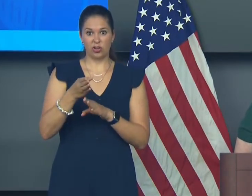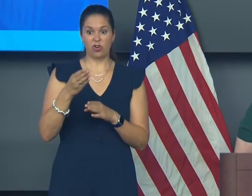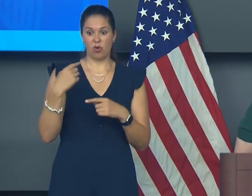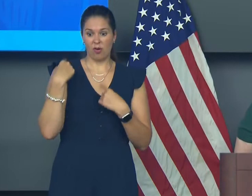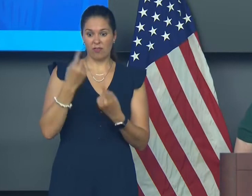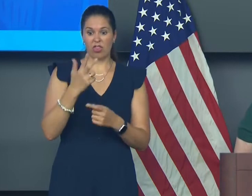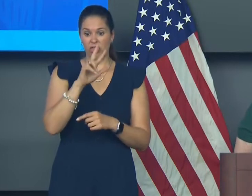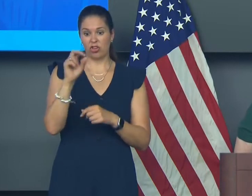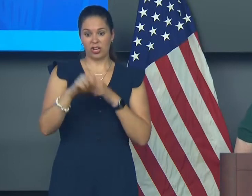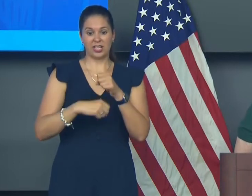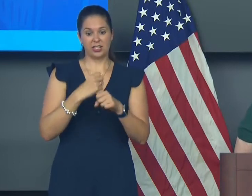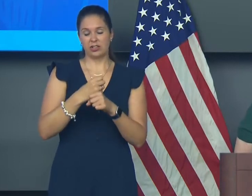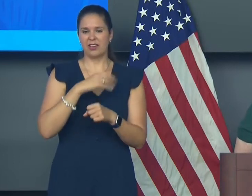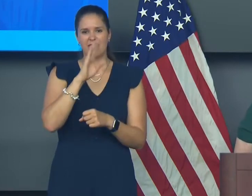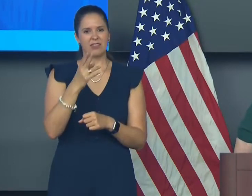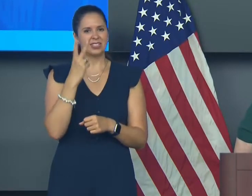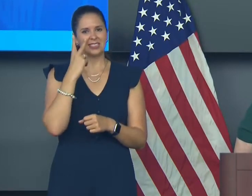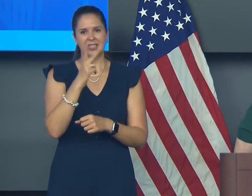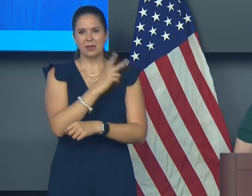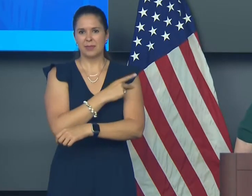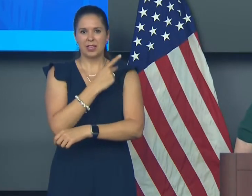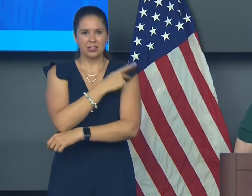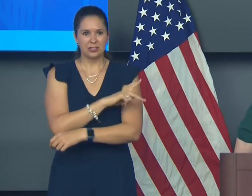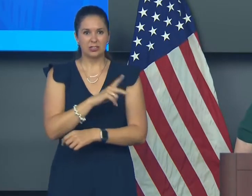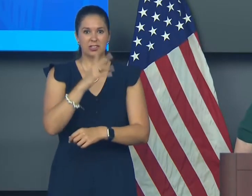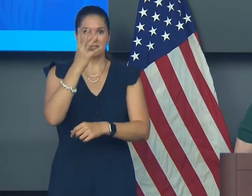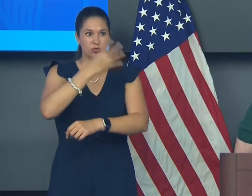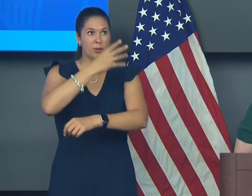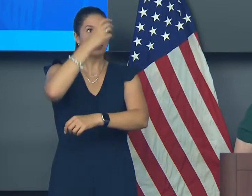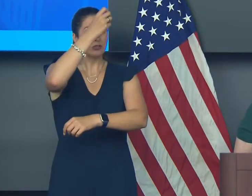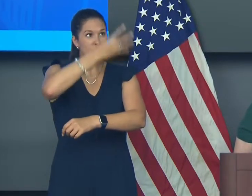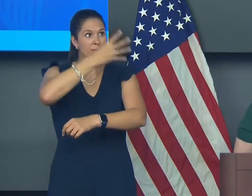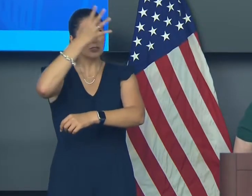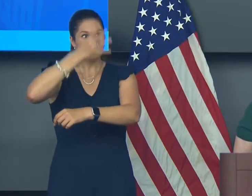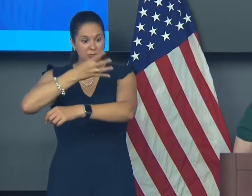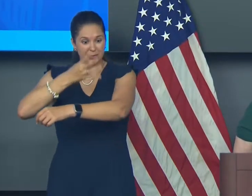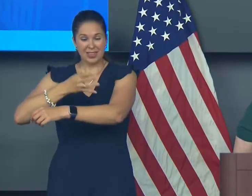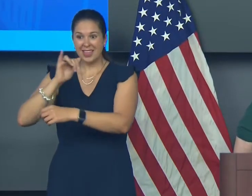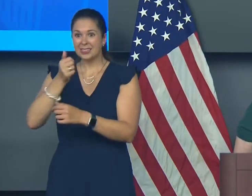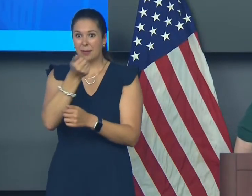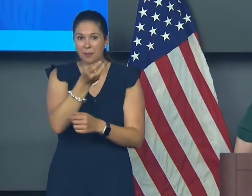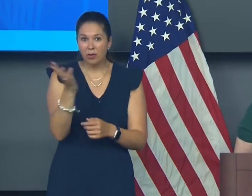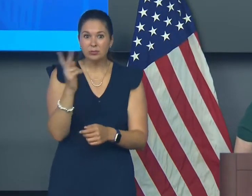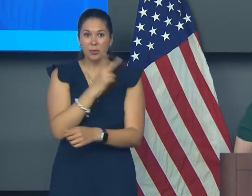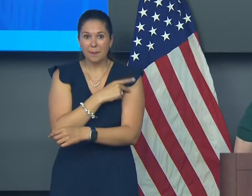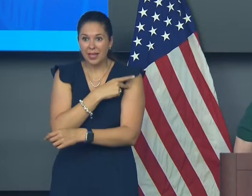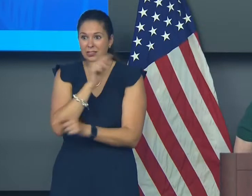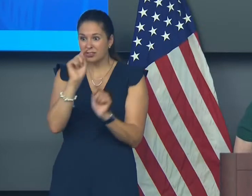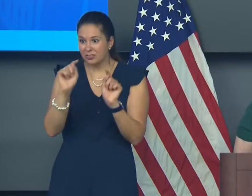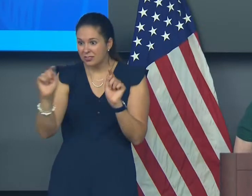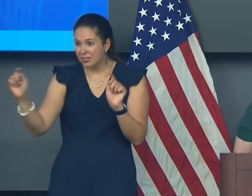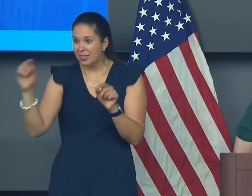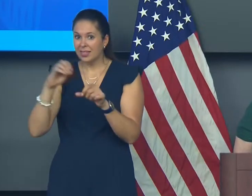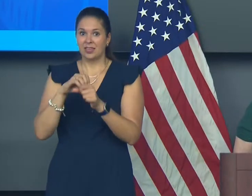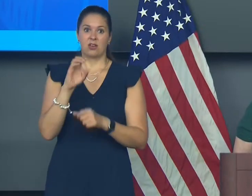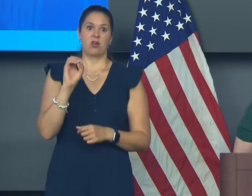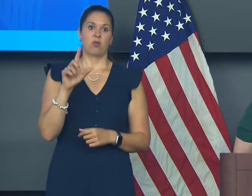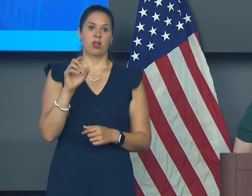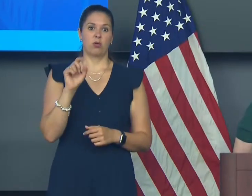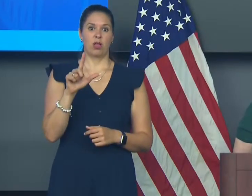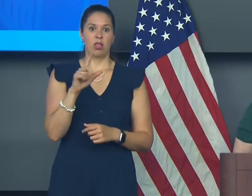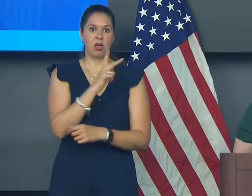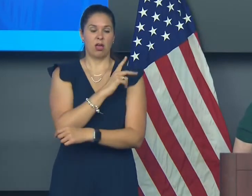30 years. I've never seen a patient on so many drips in my life, and that is multiple patients currently in Our Lady of the Lake